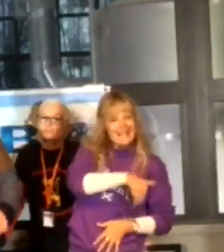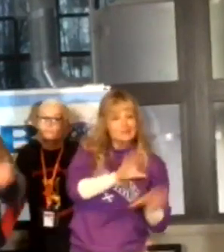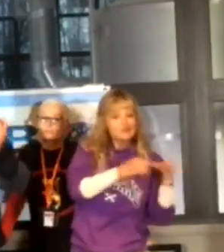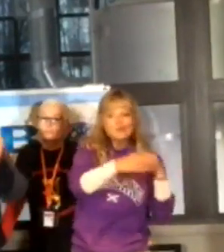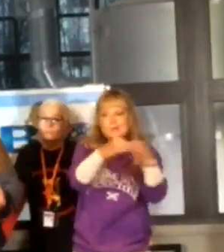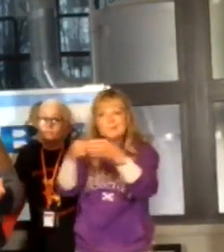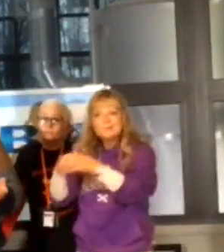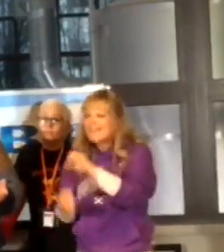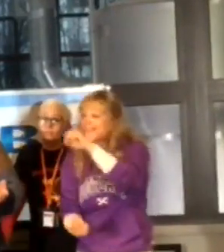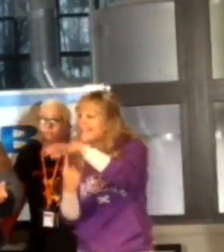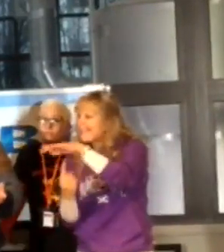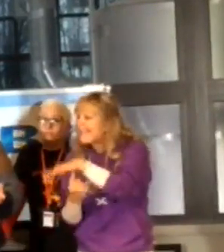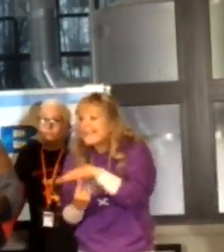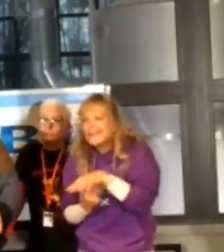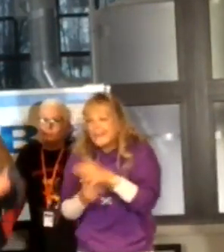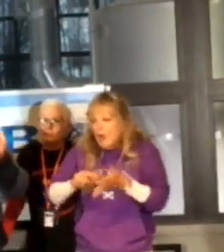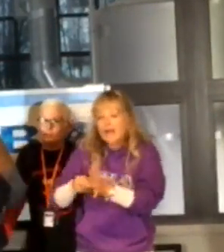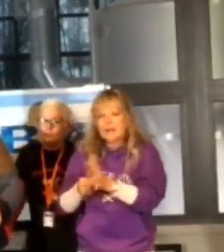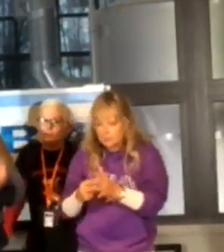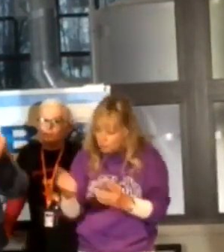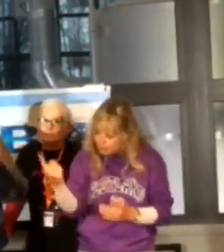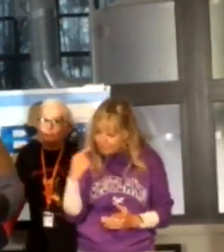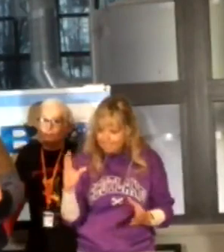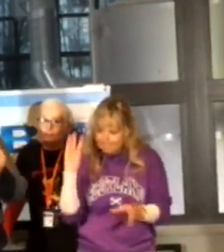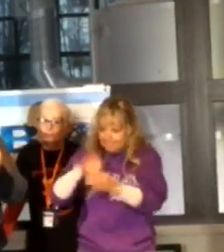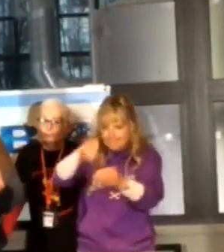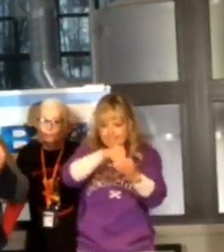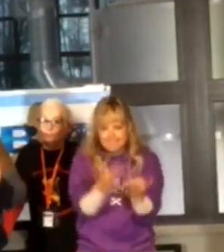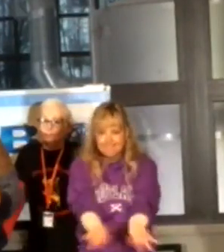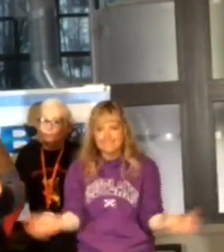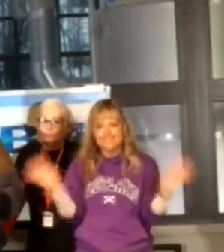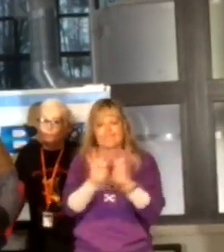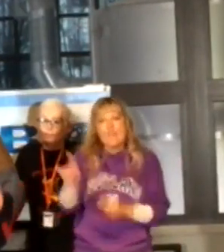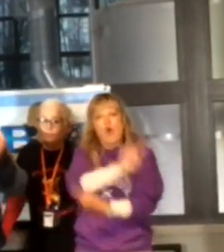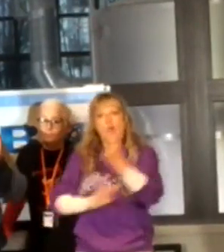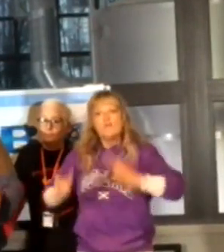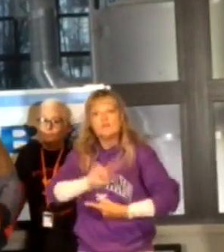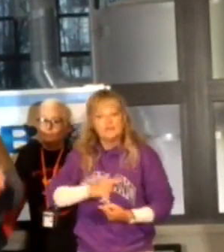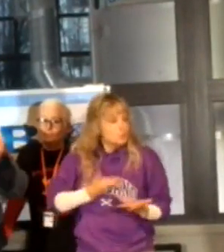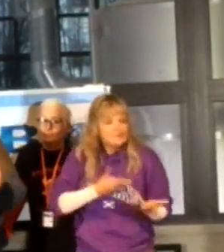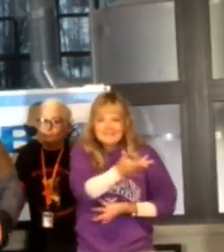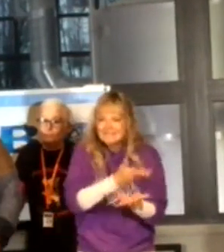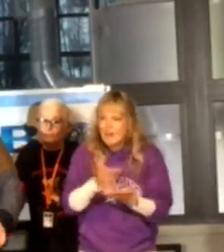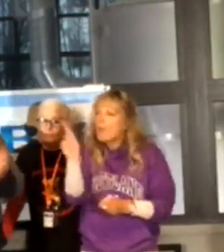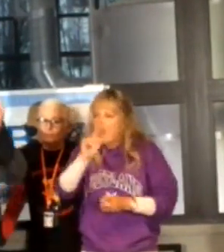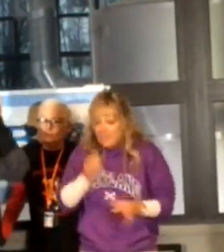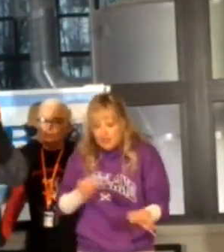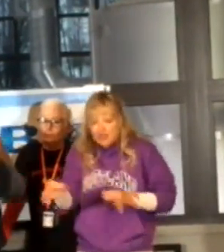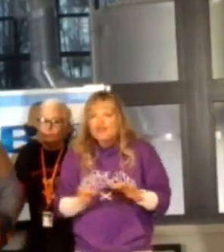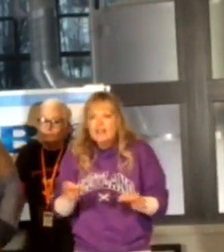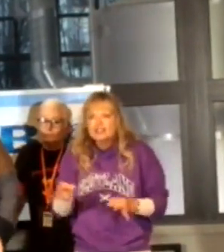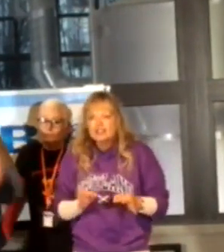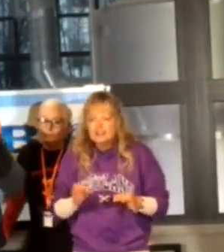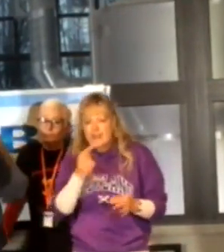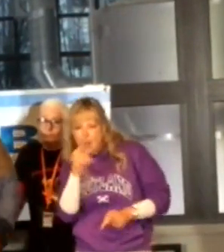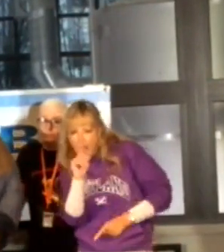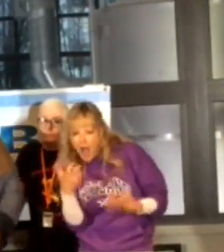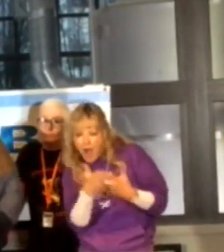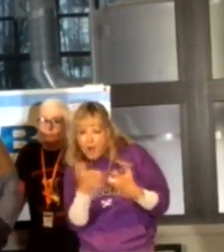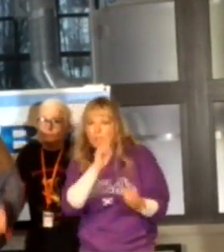the key groups across Scotland, to come and join us at that conference to discuss the strategy and the tactics to